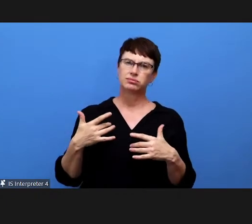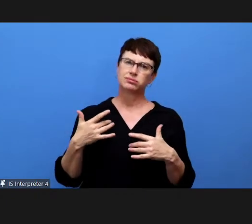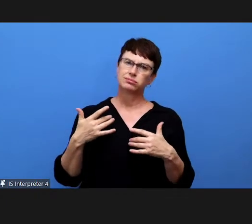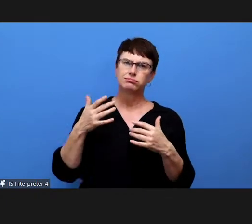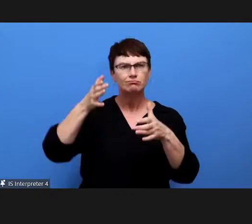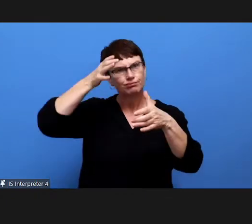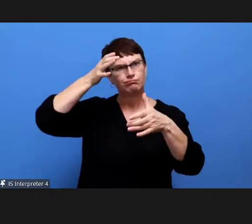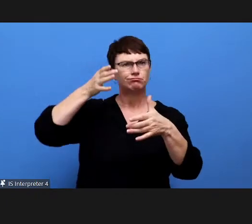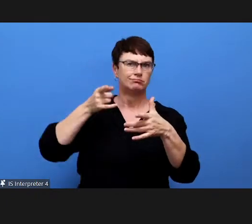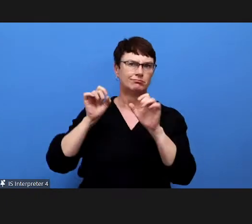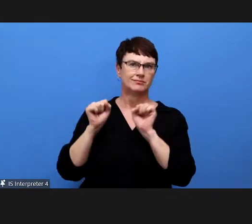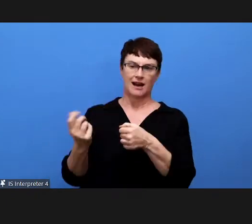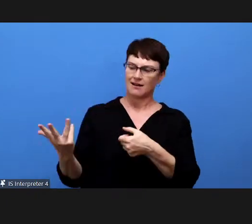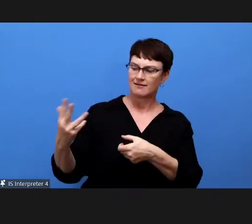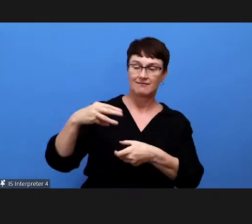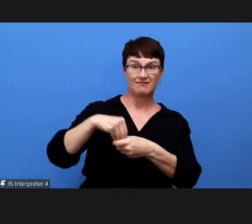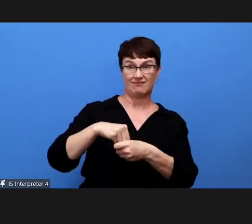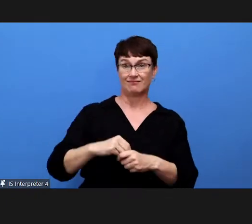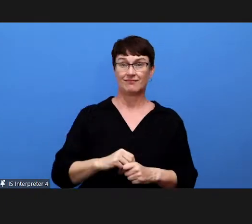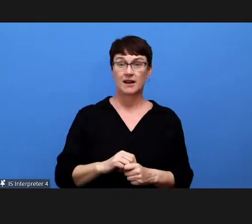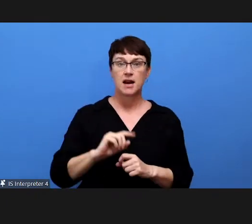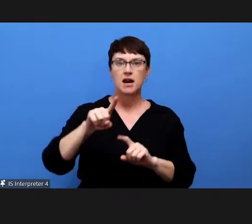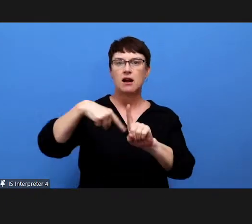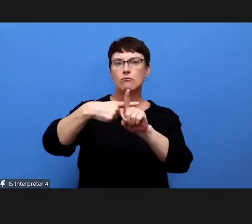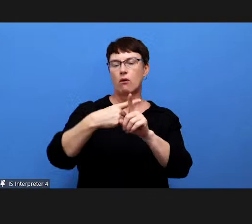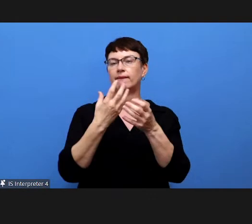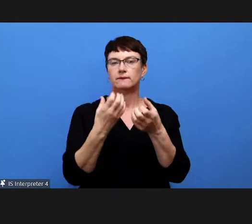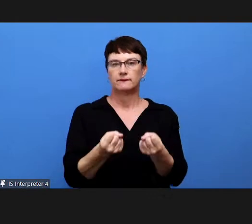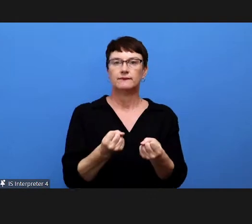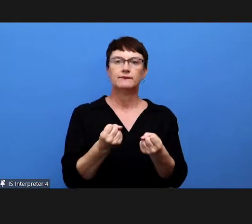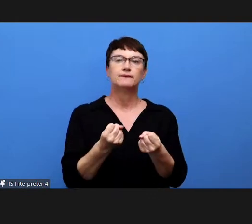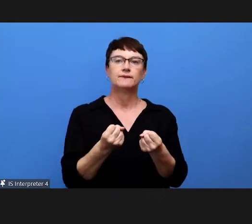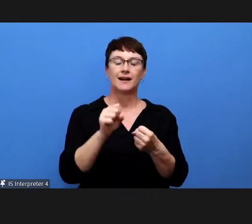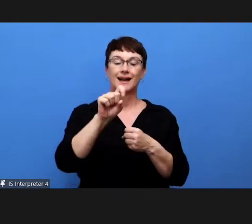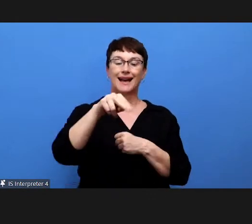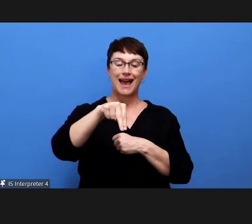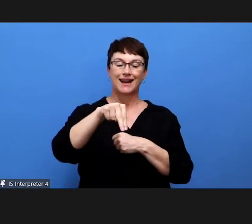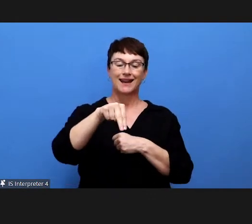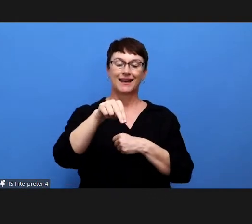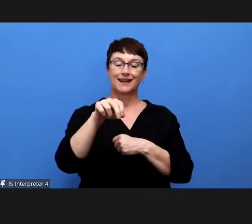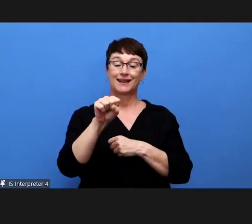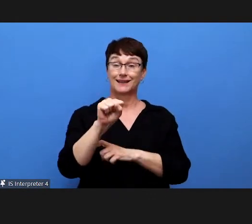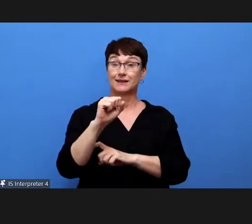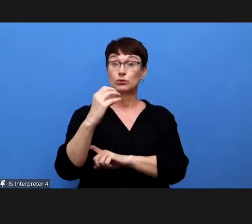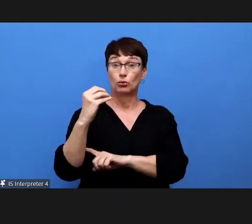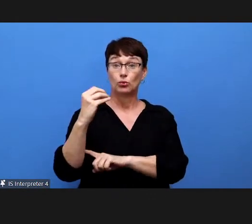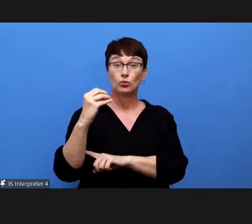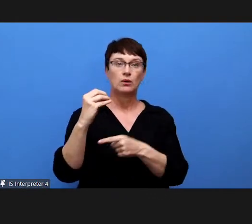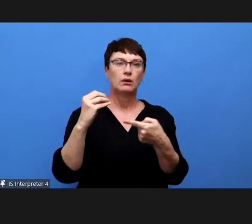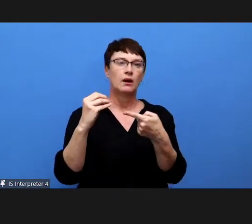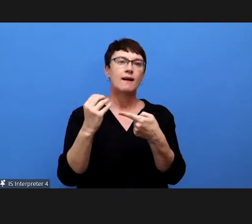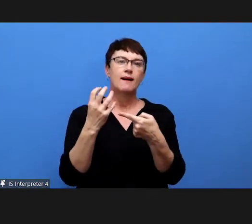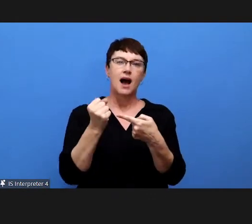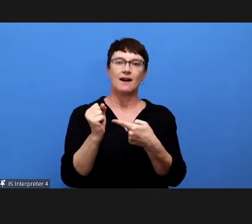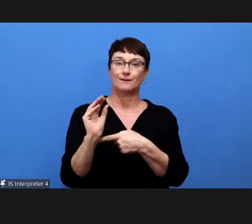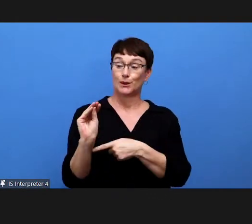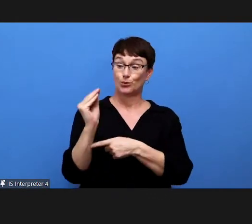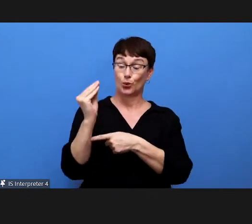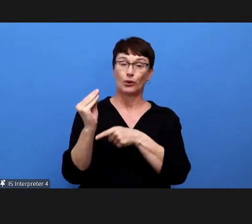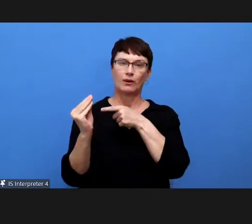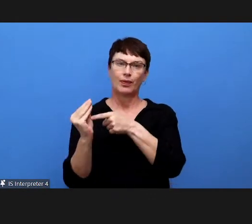on the in a country or on the continent, because we think that it's important to have such dynamic